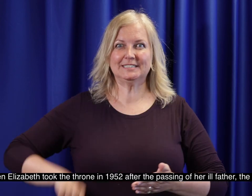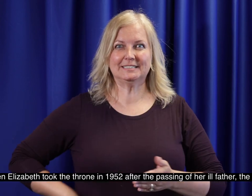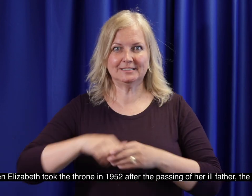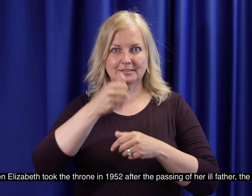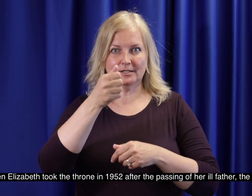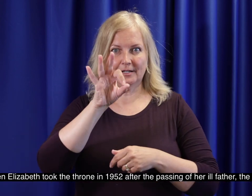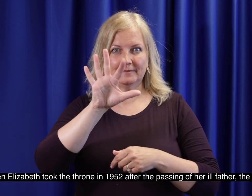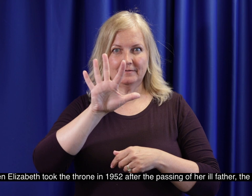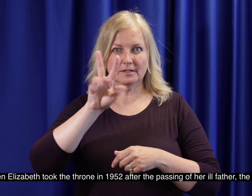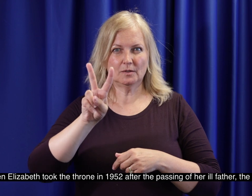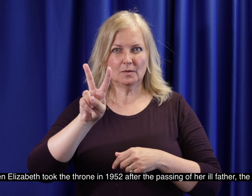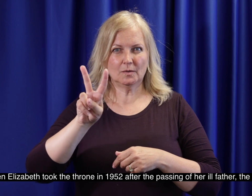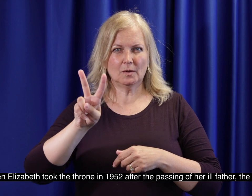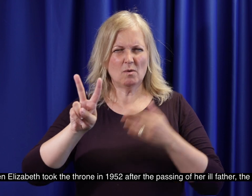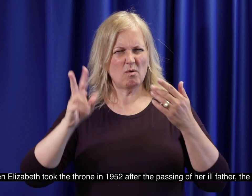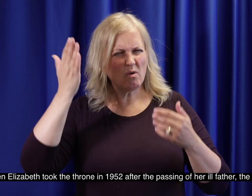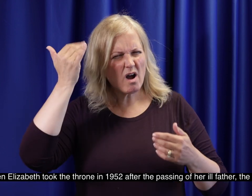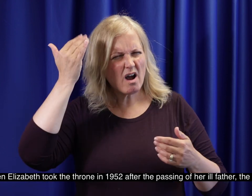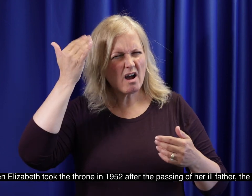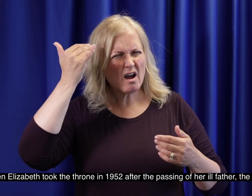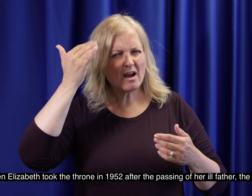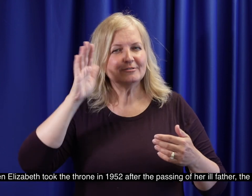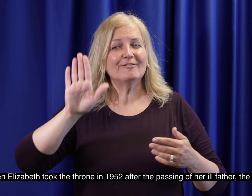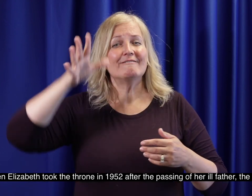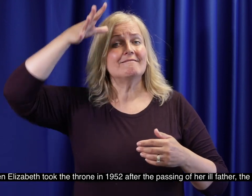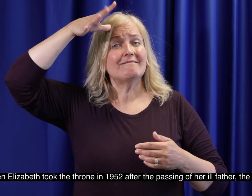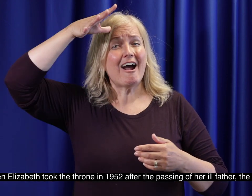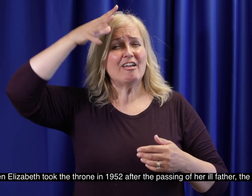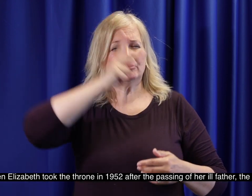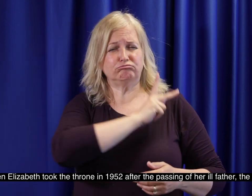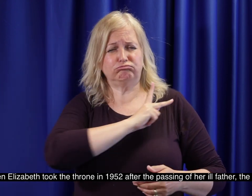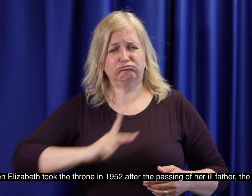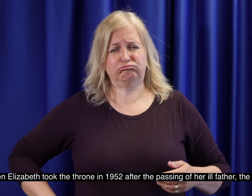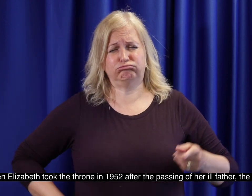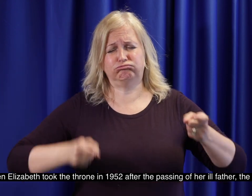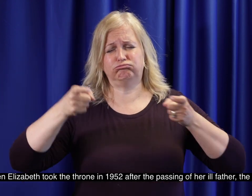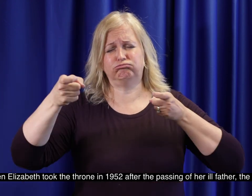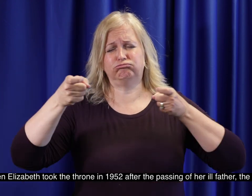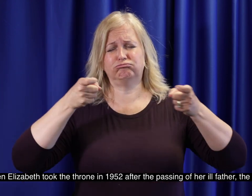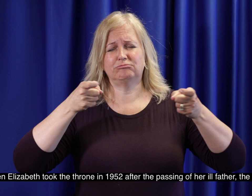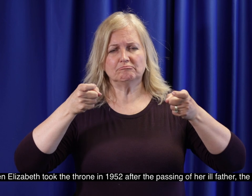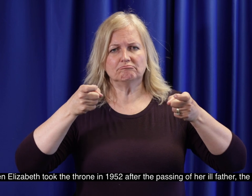Queen Elizabeth took the throne in 1952 after the passing of her ill father, the king.